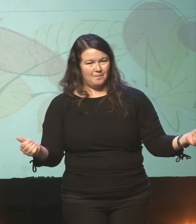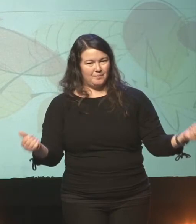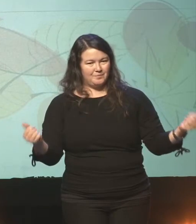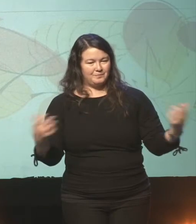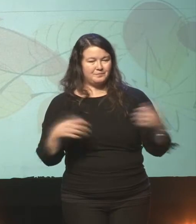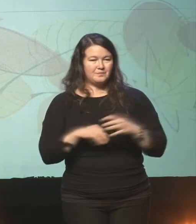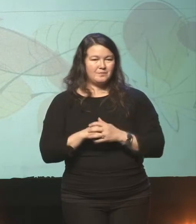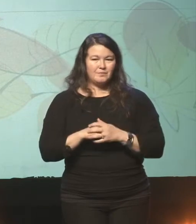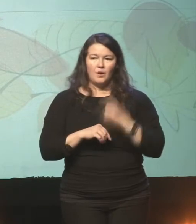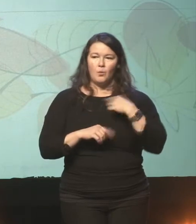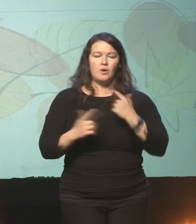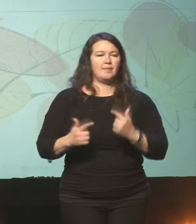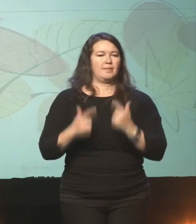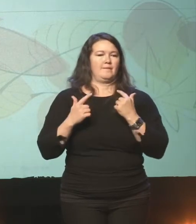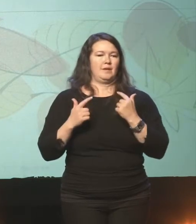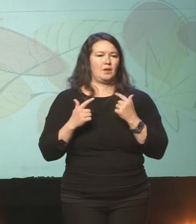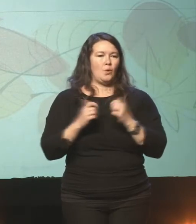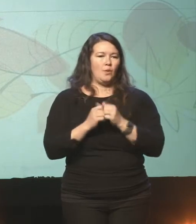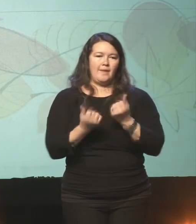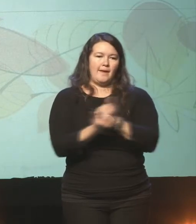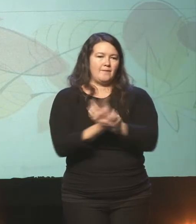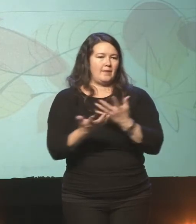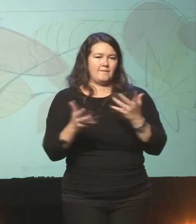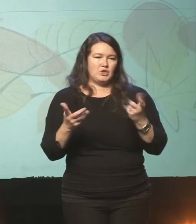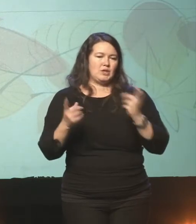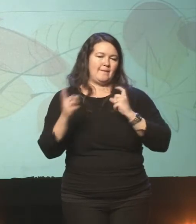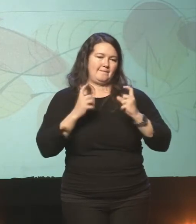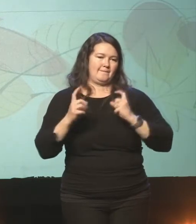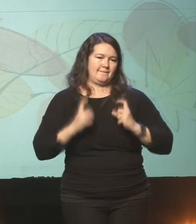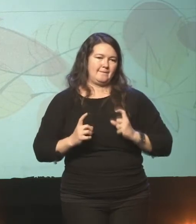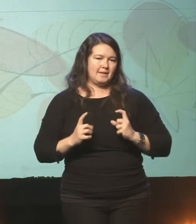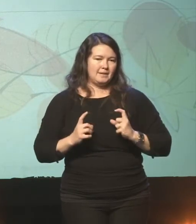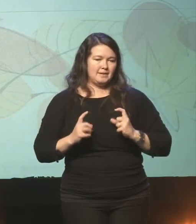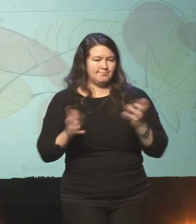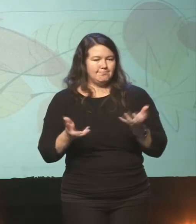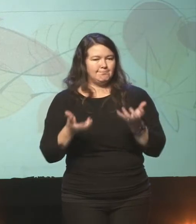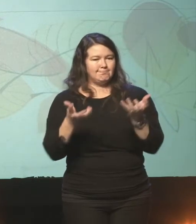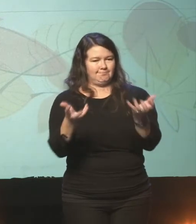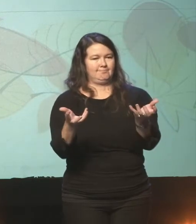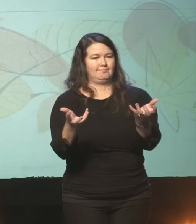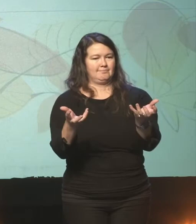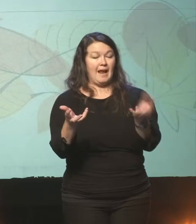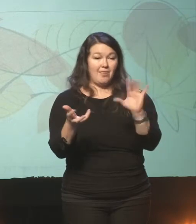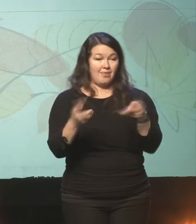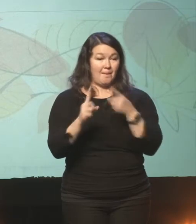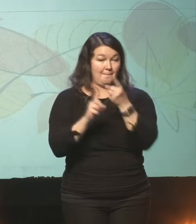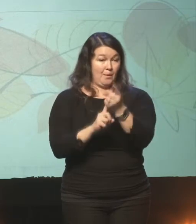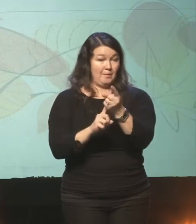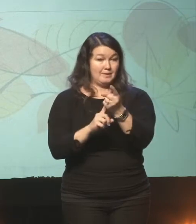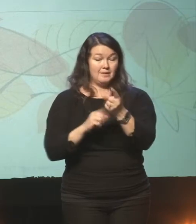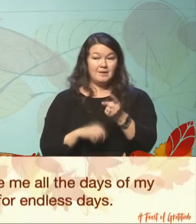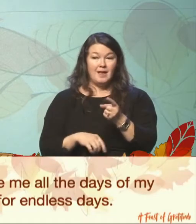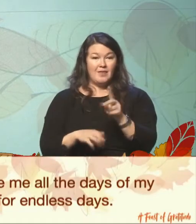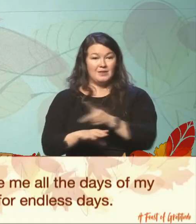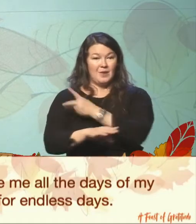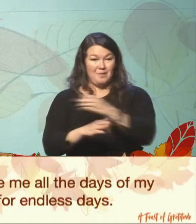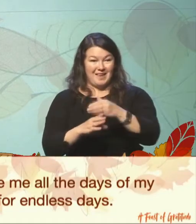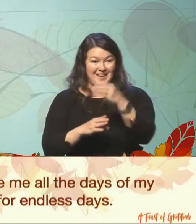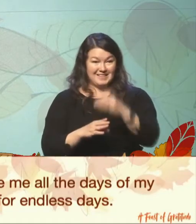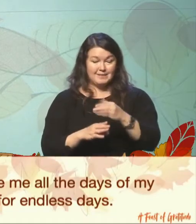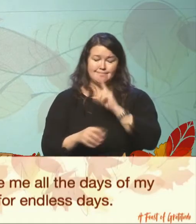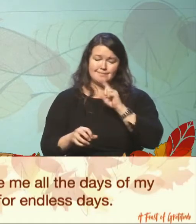just living in what's been given. And it's in that moment, right, the psalmist ends and says,